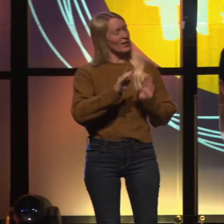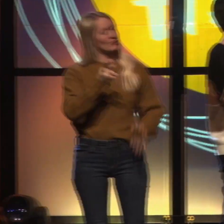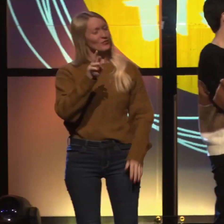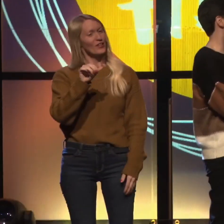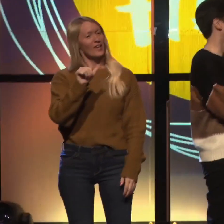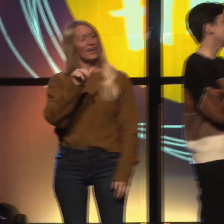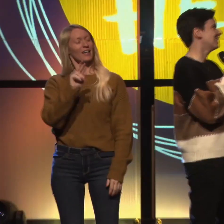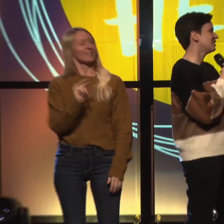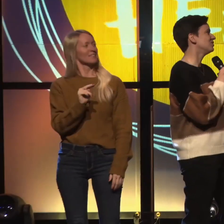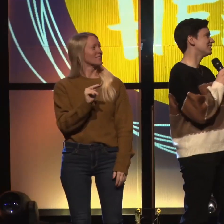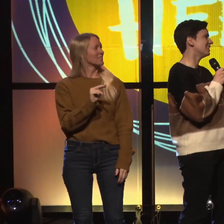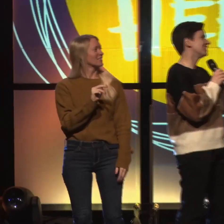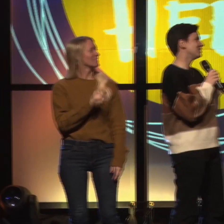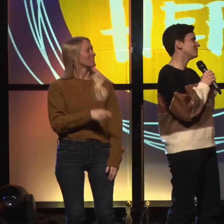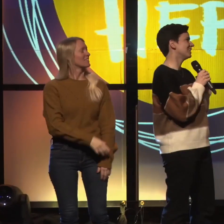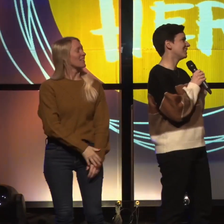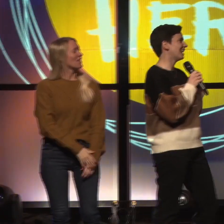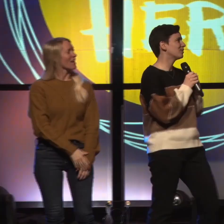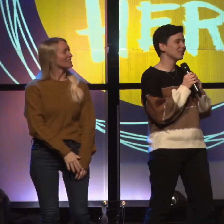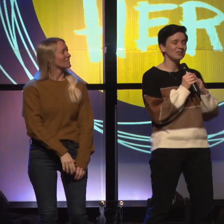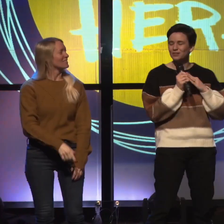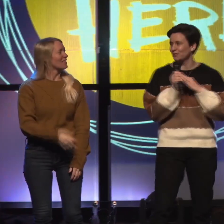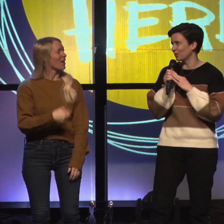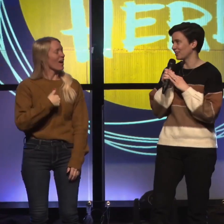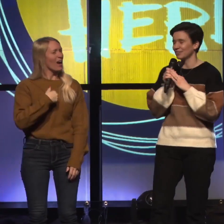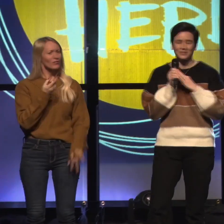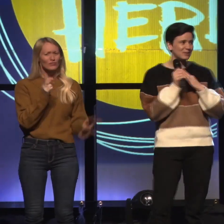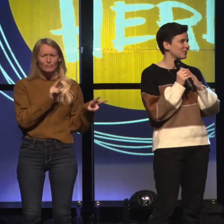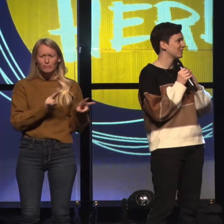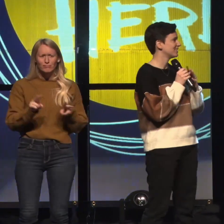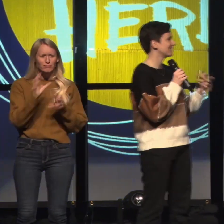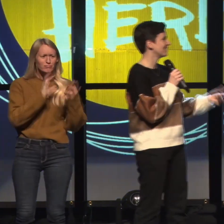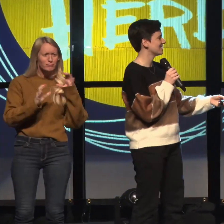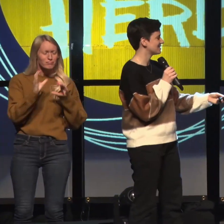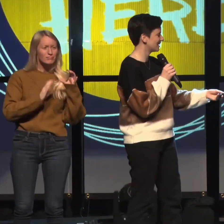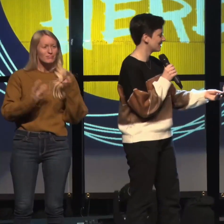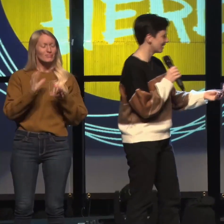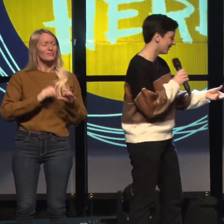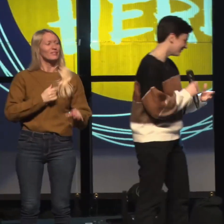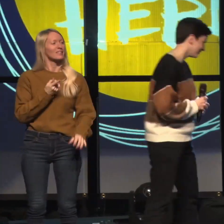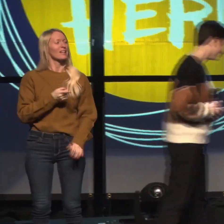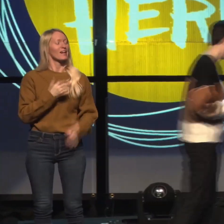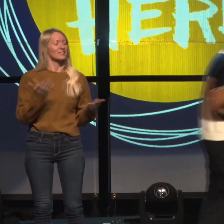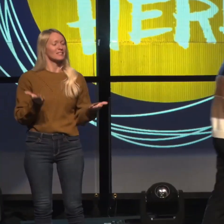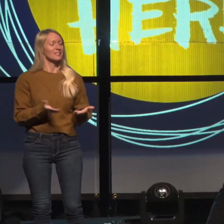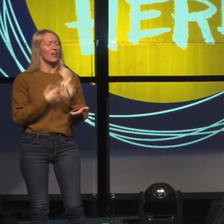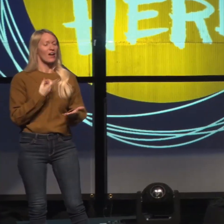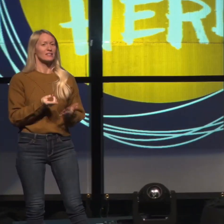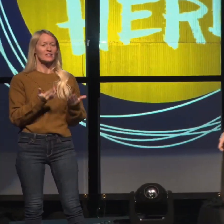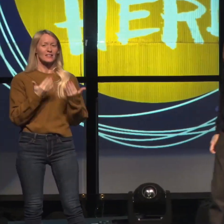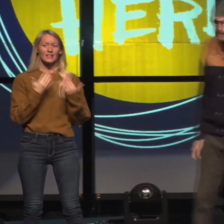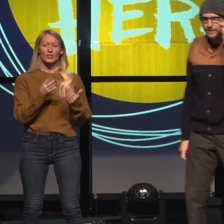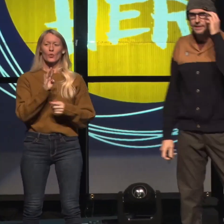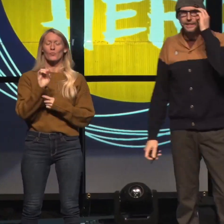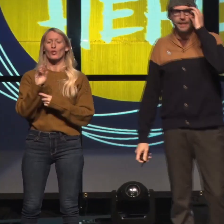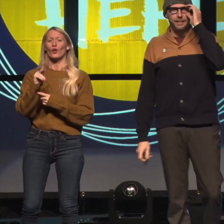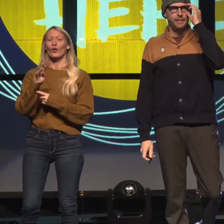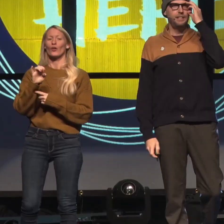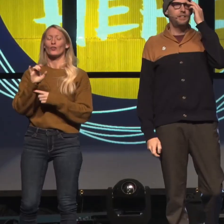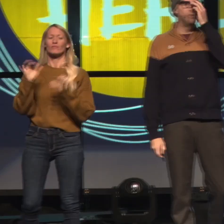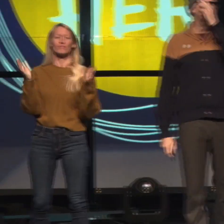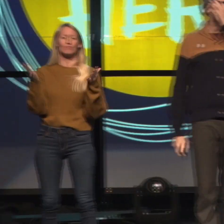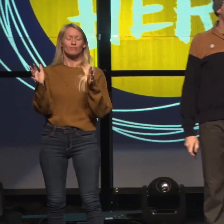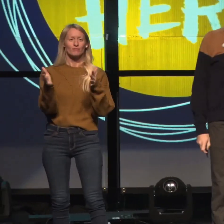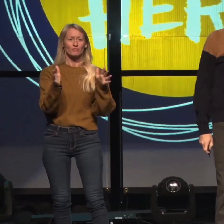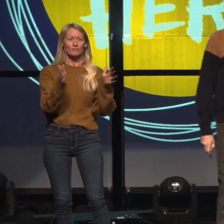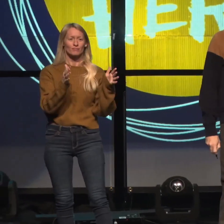was on the left. I was on the right in rehearsal. You did. I went looking for you. I messed you up. Yes, that's good. Give Brooke a great big hand, everybody.